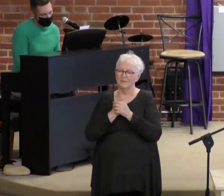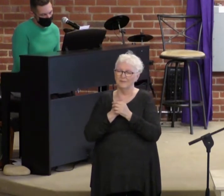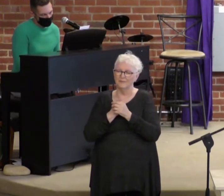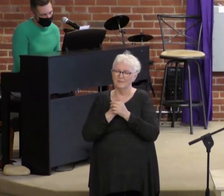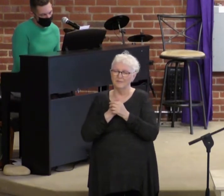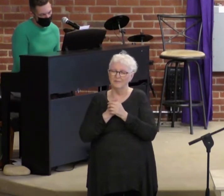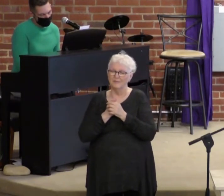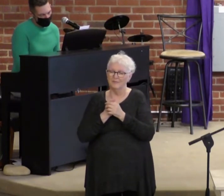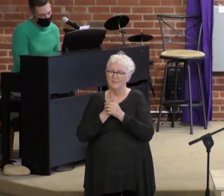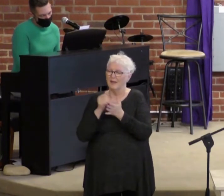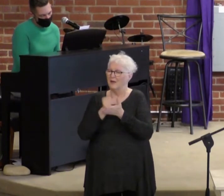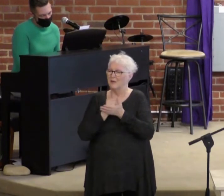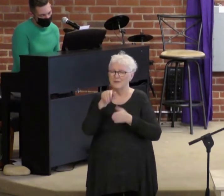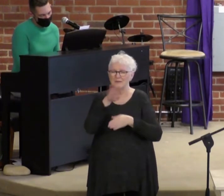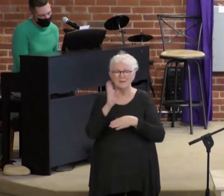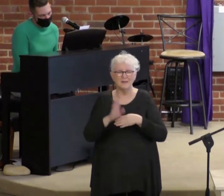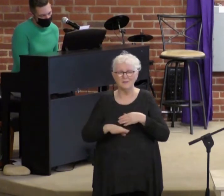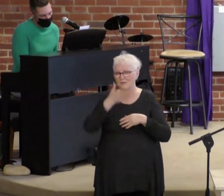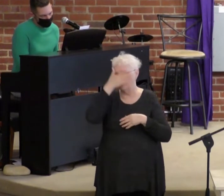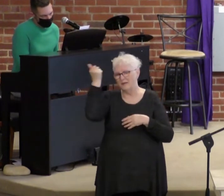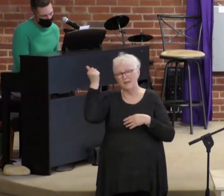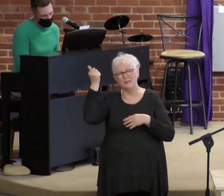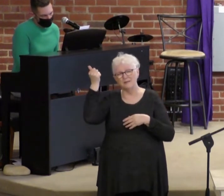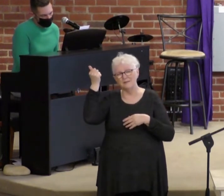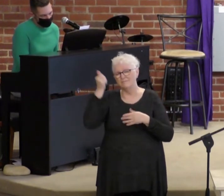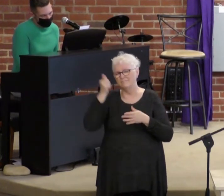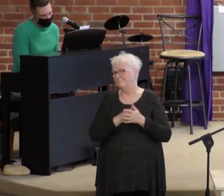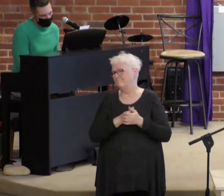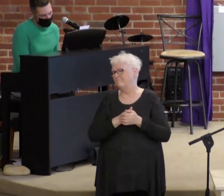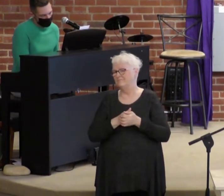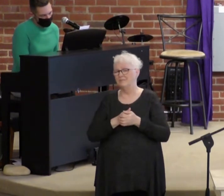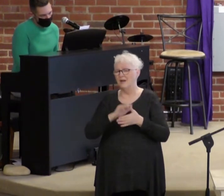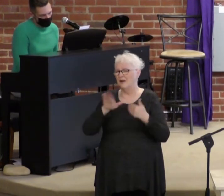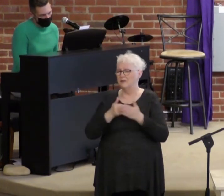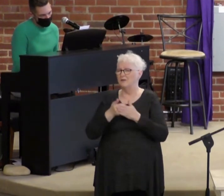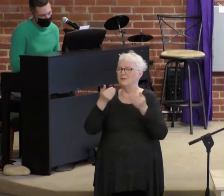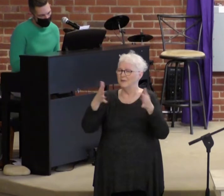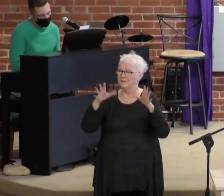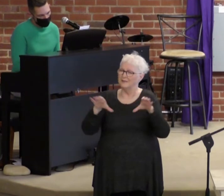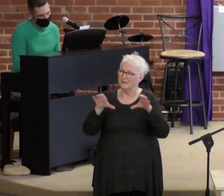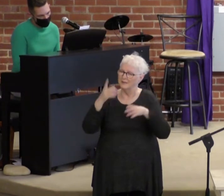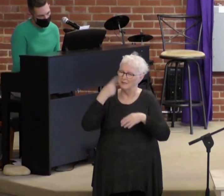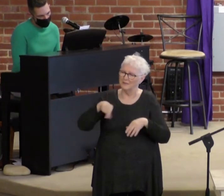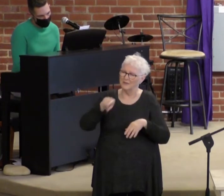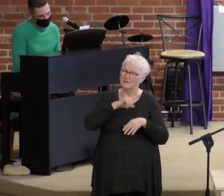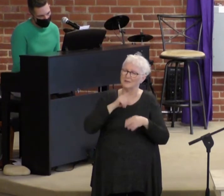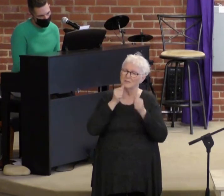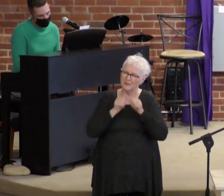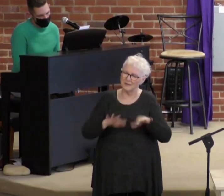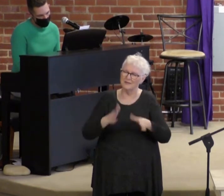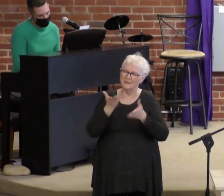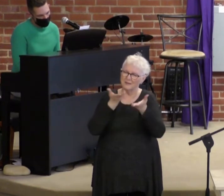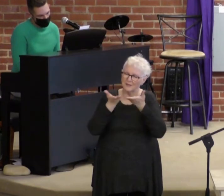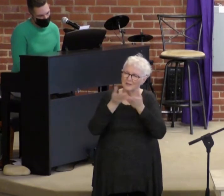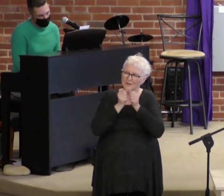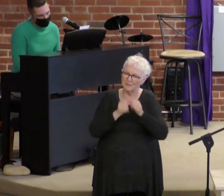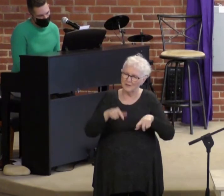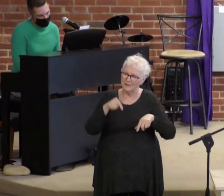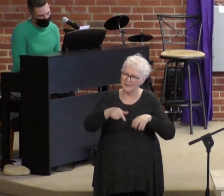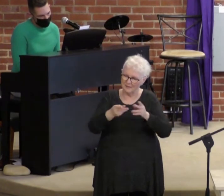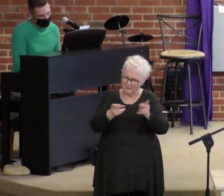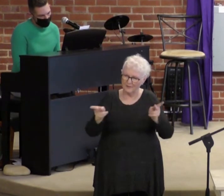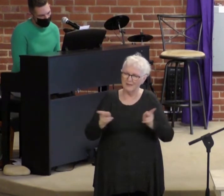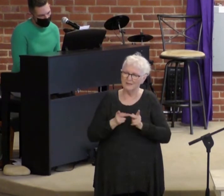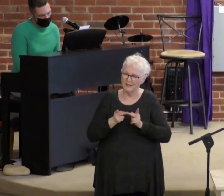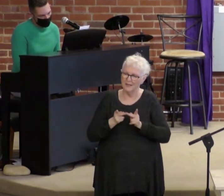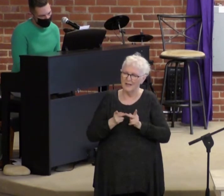take it for granted what you have done for us, Father. Bless this service, bless this place, and please continue your